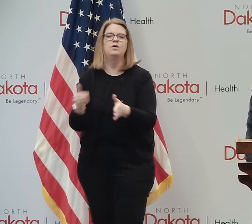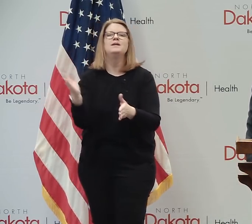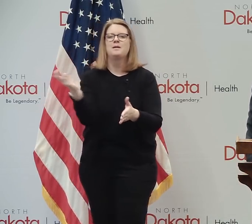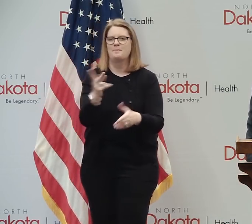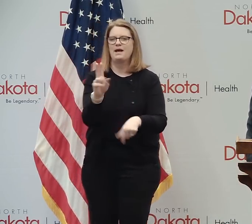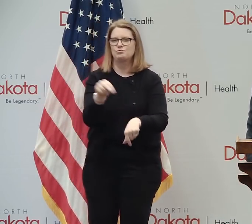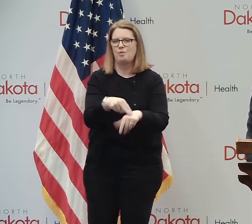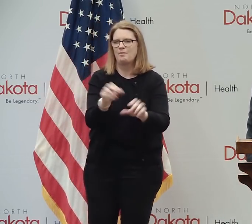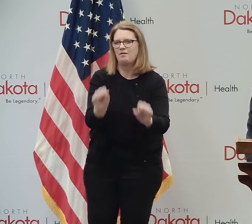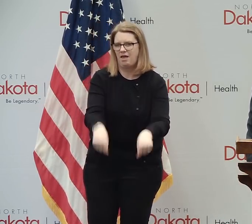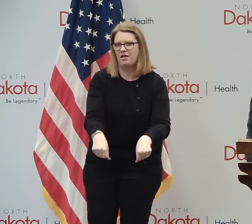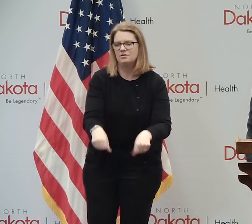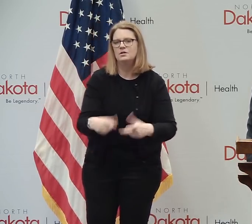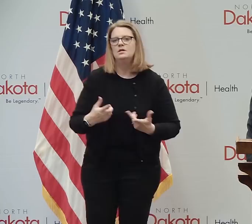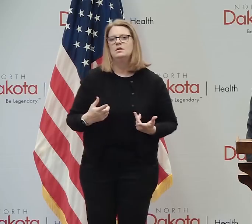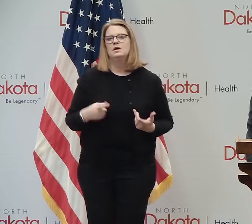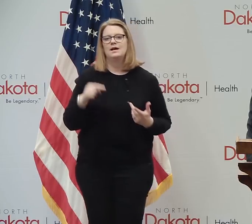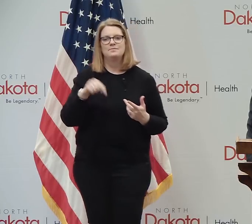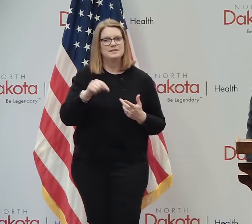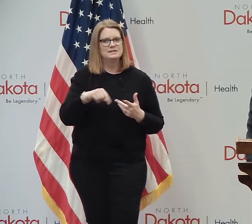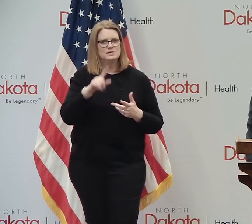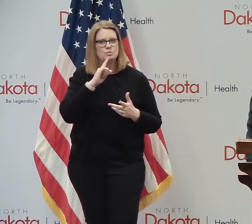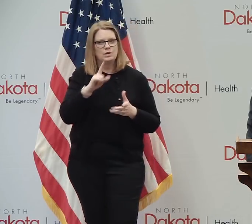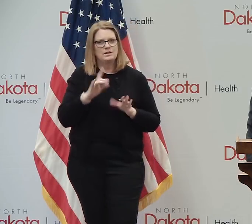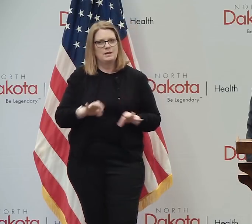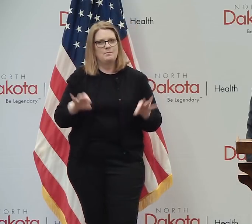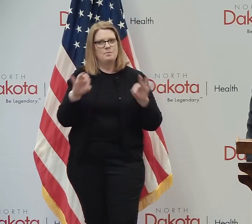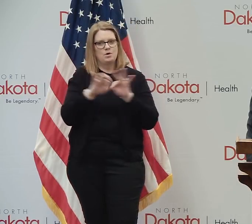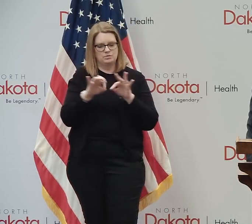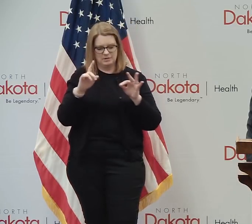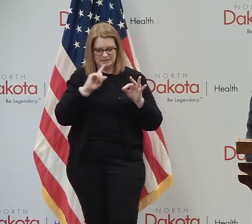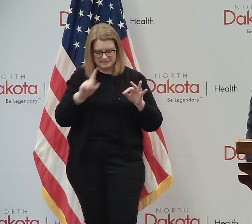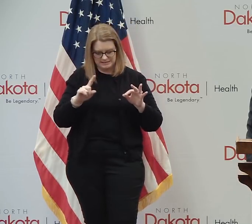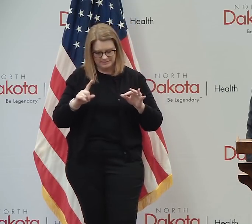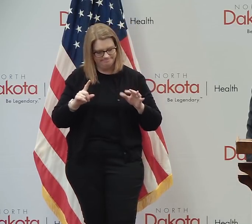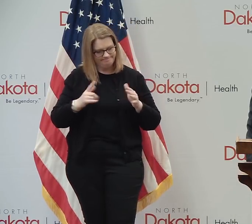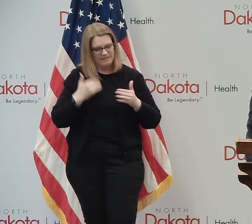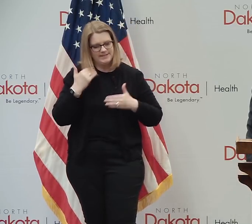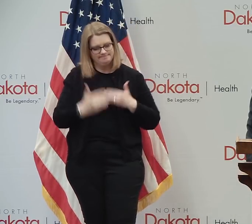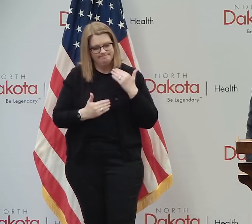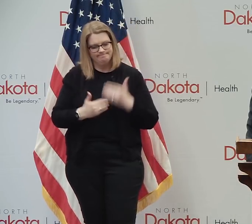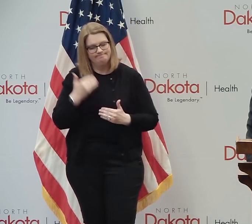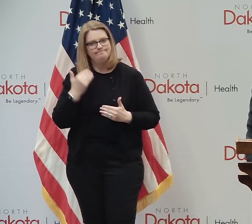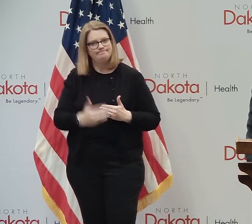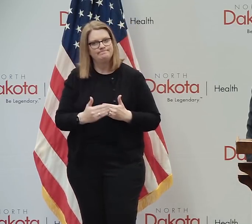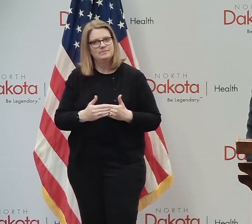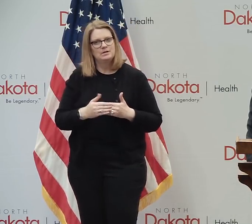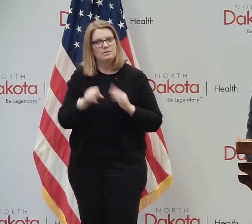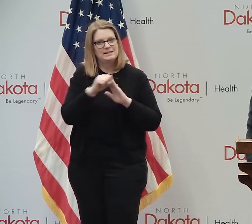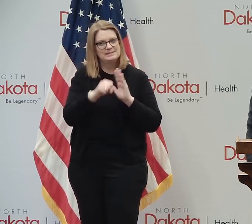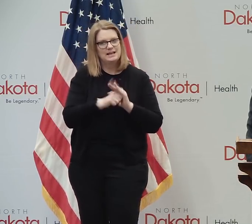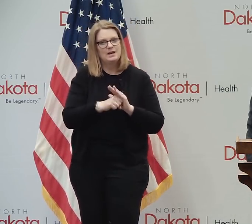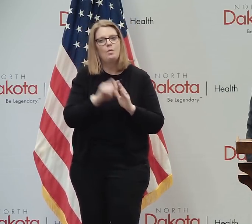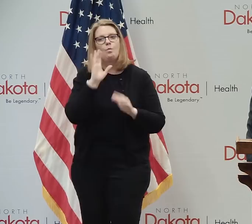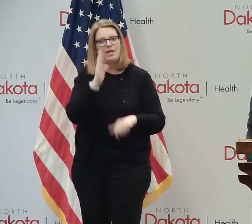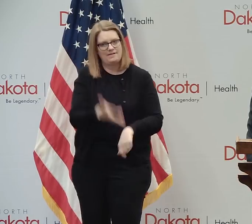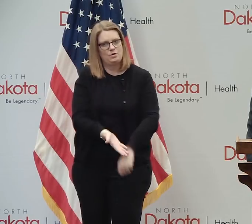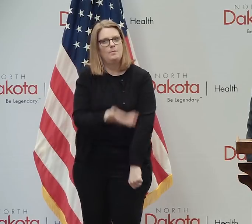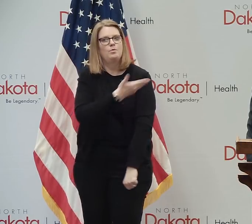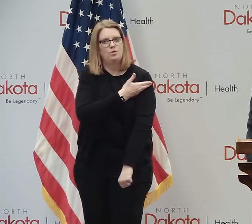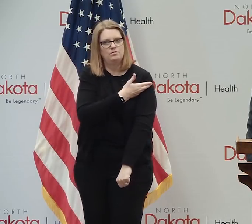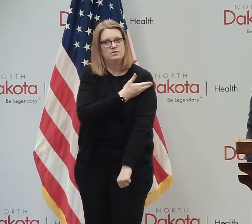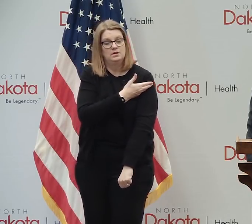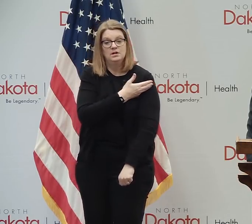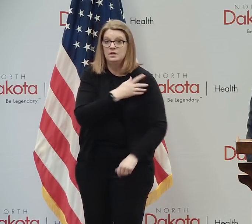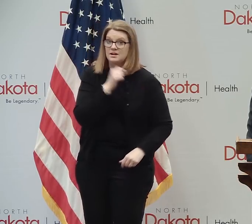testing, and this is a core skill and capability that we're going to have to build as a state, and it's something that we're going to have to get better and better at, not just as a